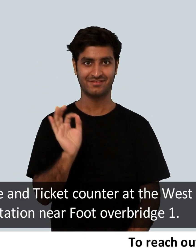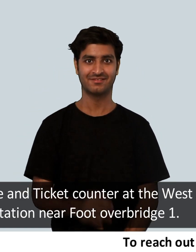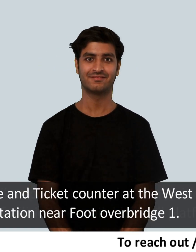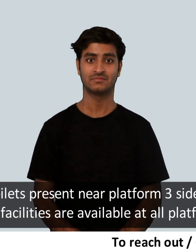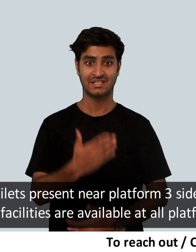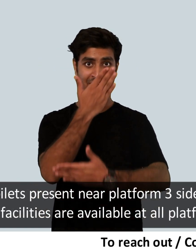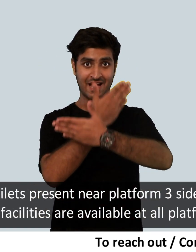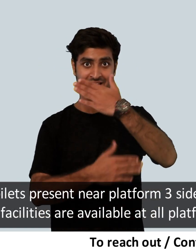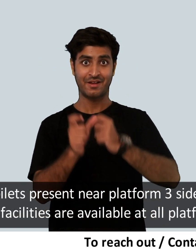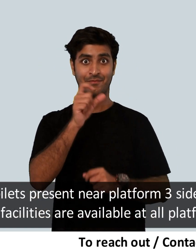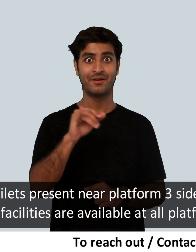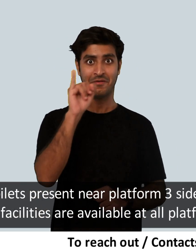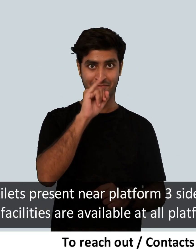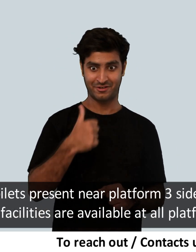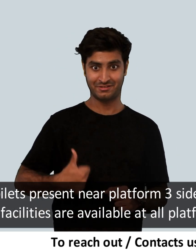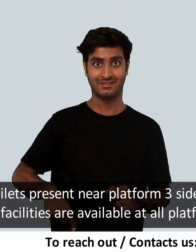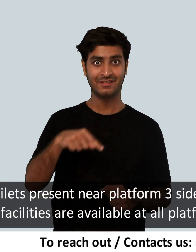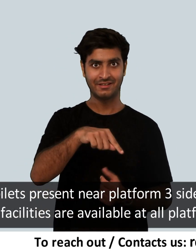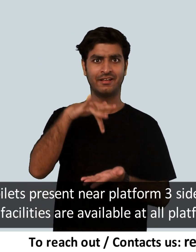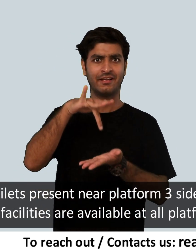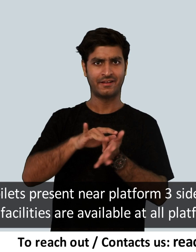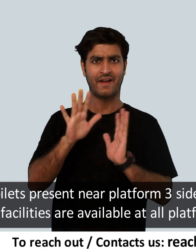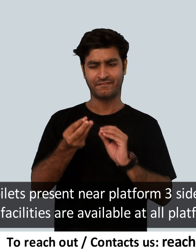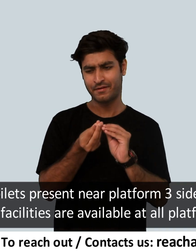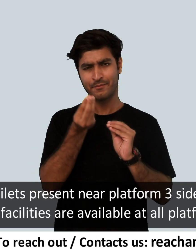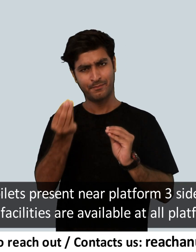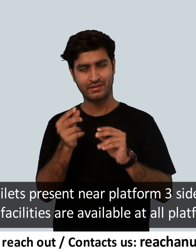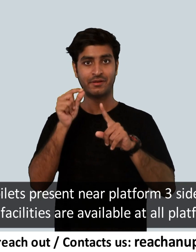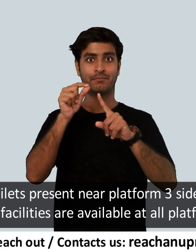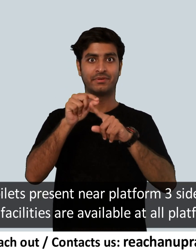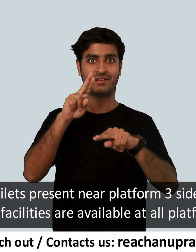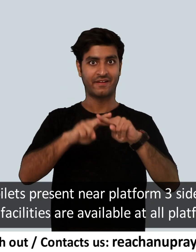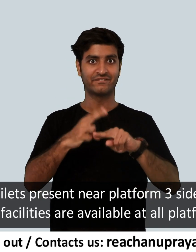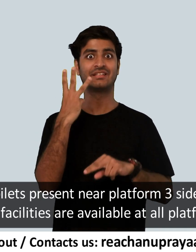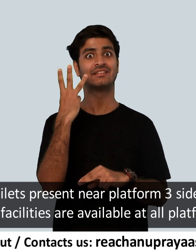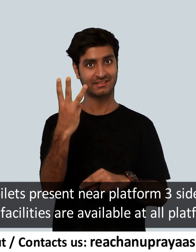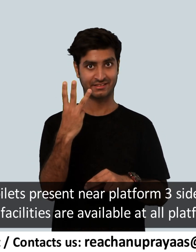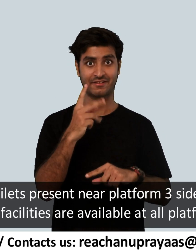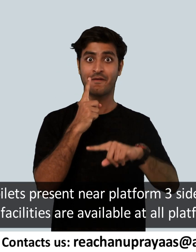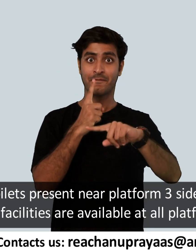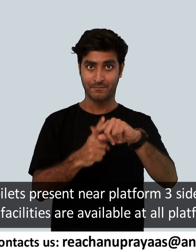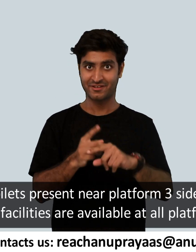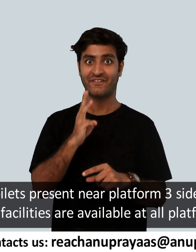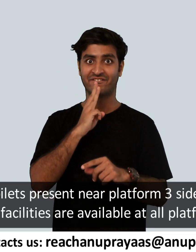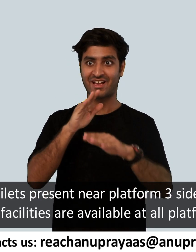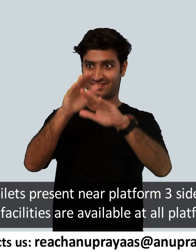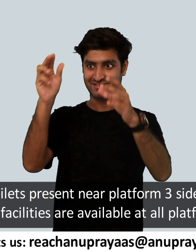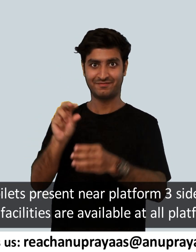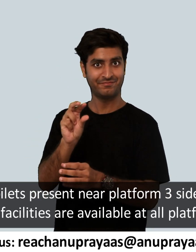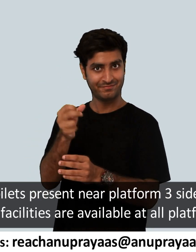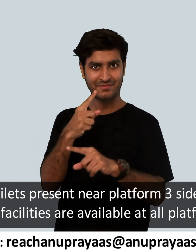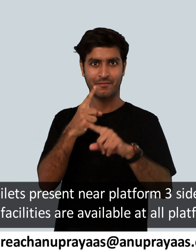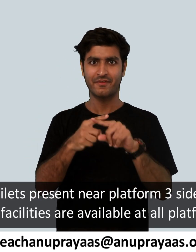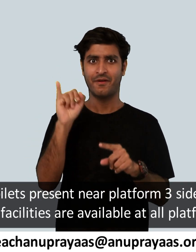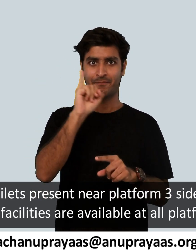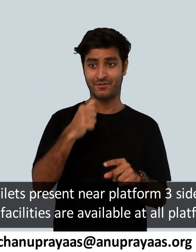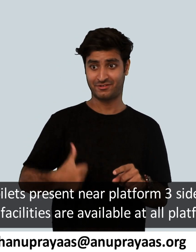There are Divyang toilets present near platform 3 site. Water booths and toilet facilities are